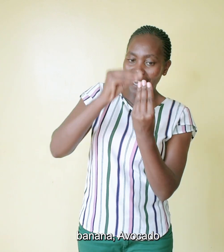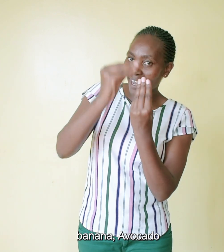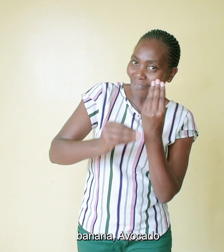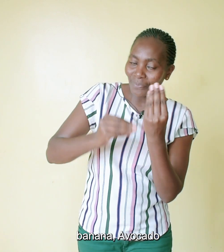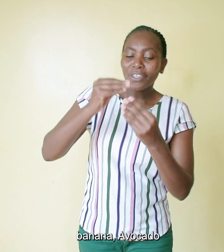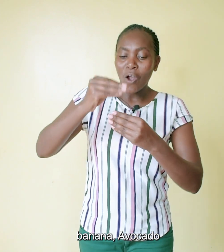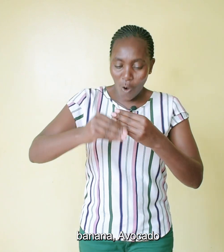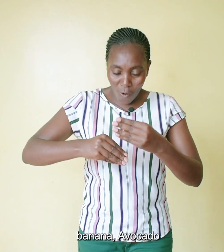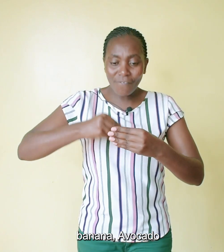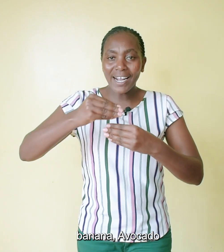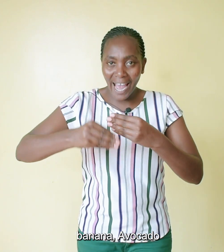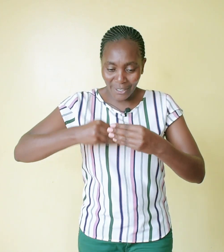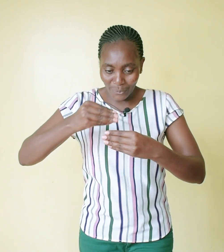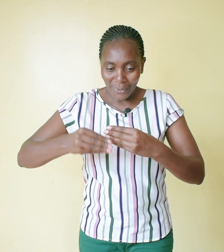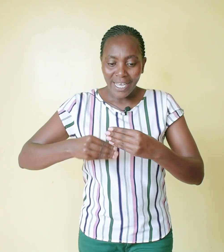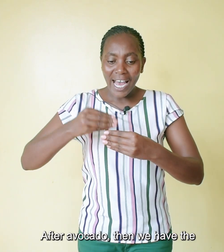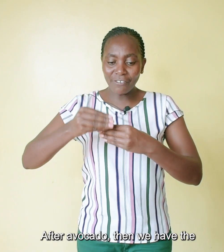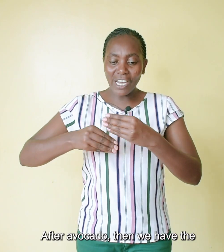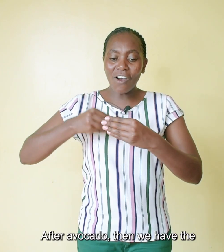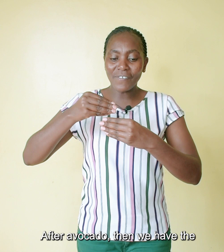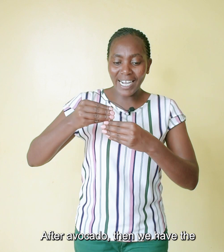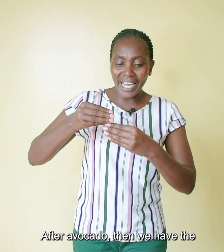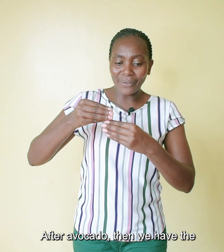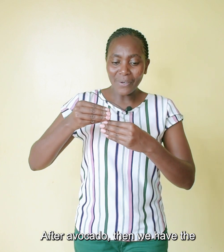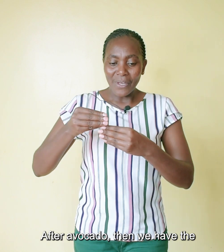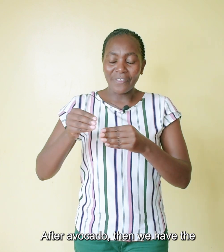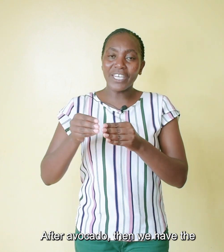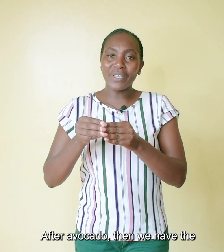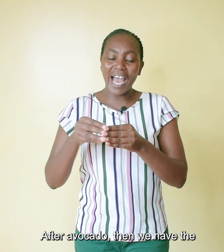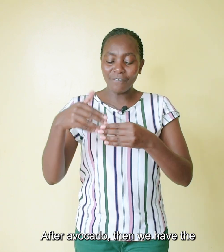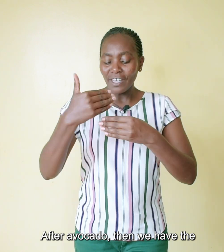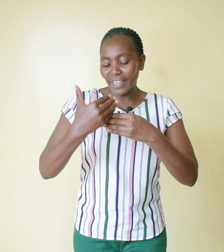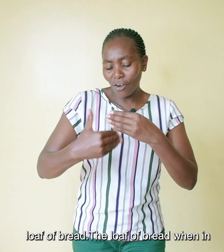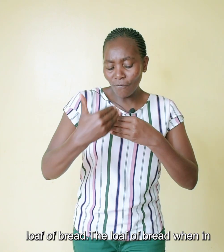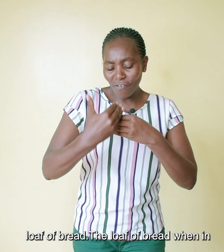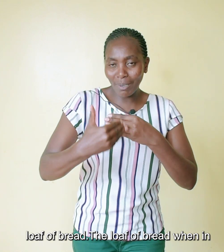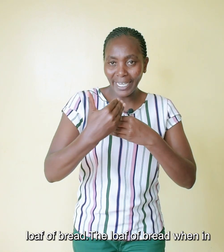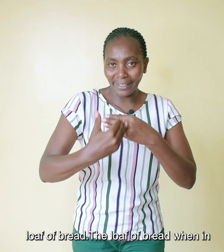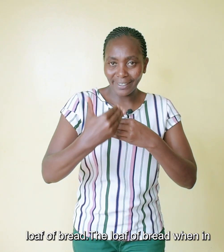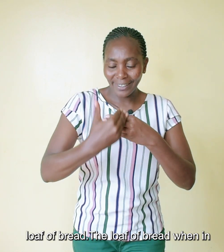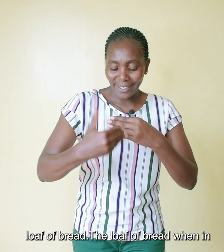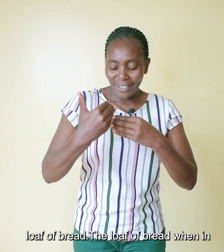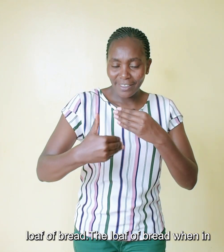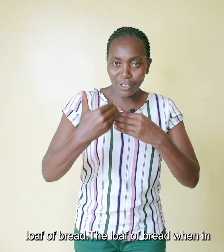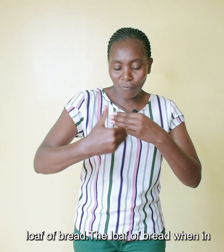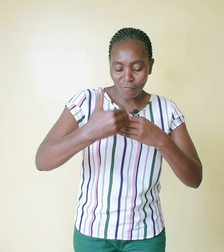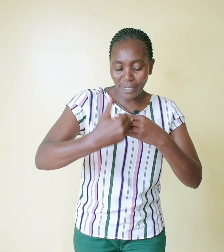Banana. Avocado. After avocado, then we have the loaf of bread. The loaf of bread.